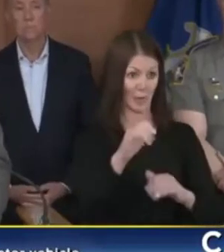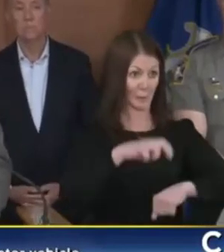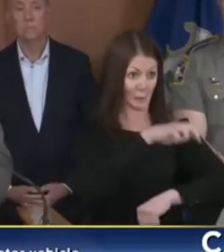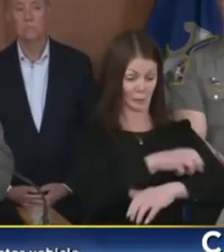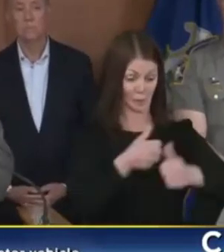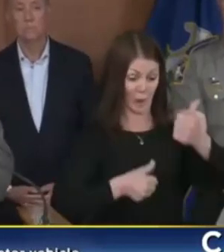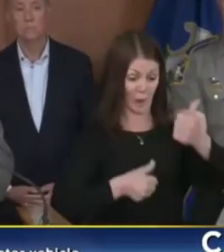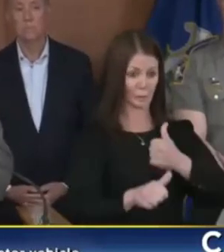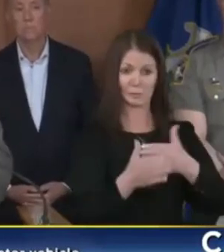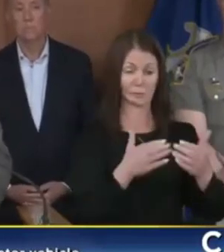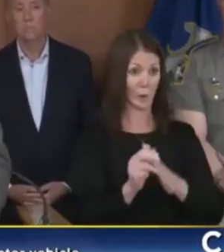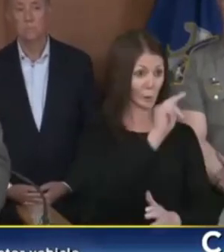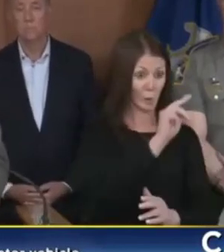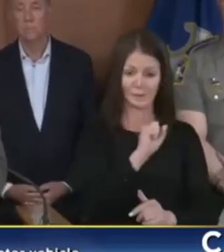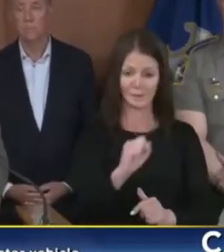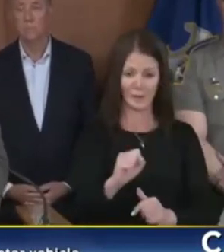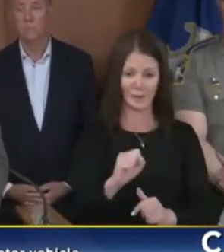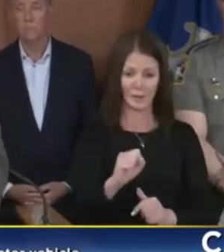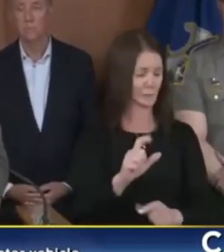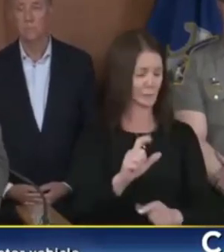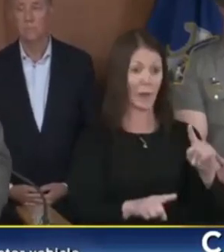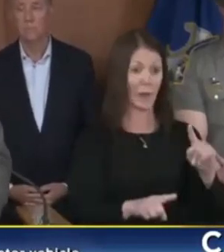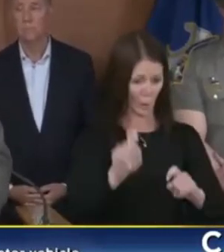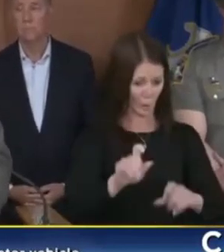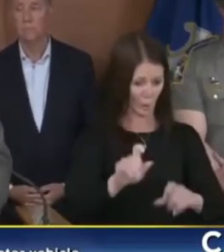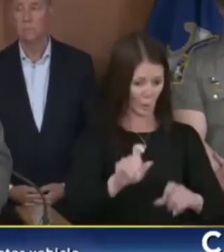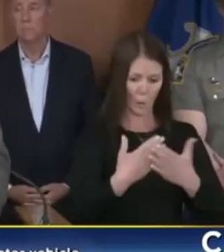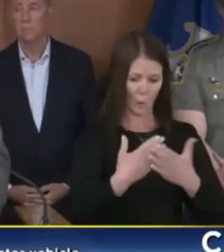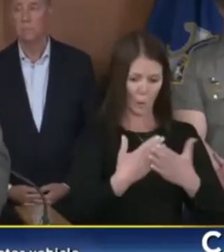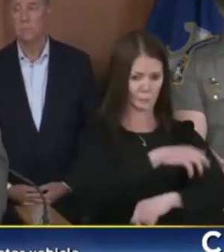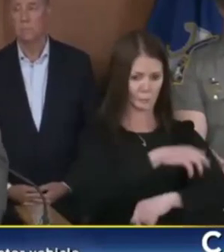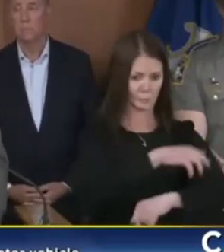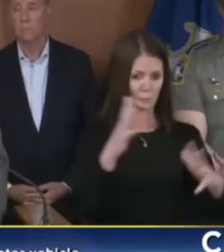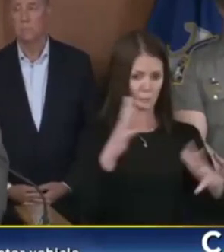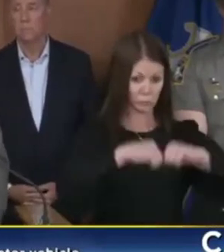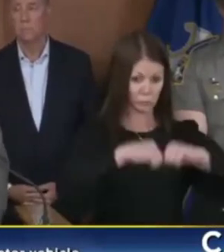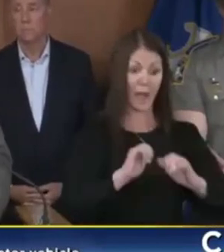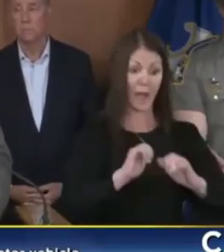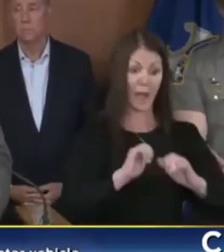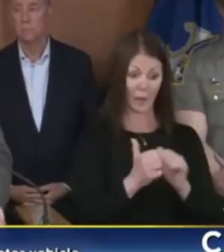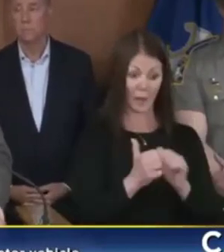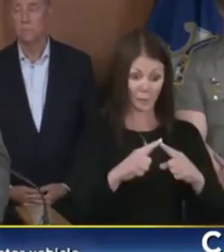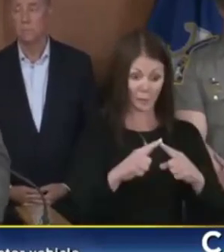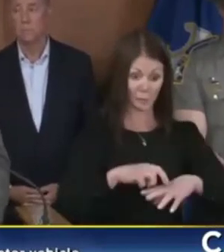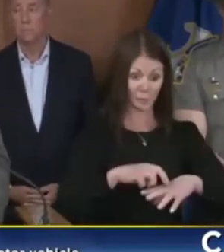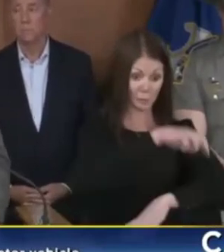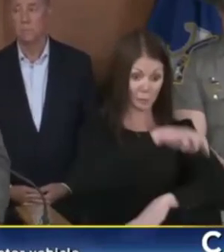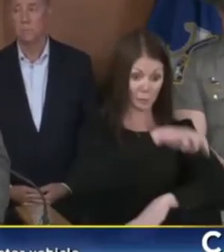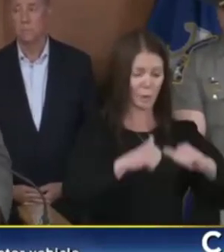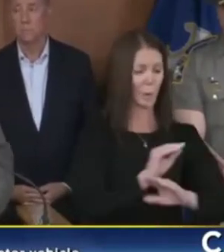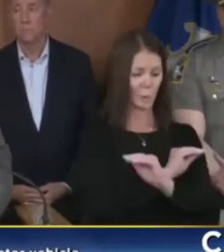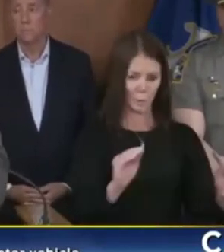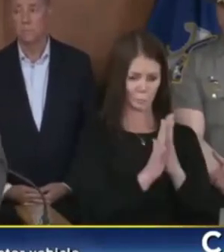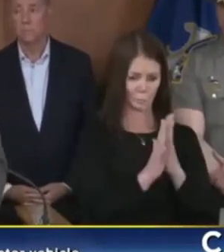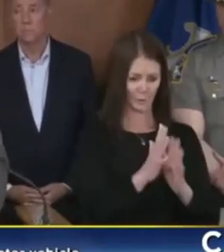come down. In order to do that quickly, it needs to be, you know, no traffic of any kind to get this large equipment in there,